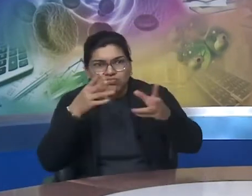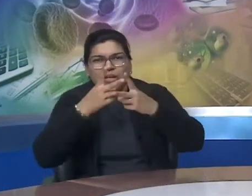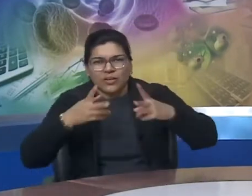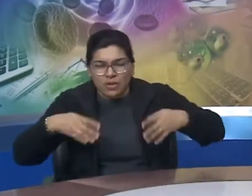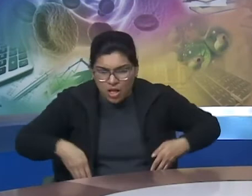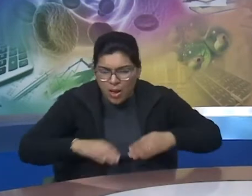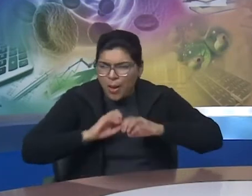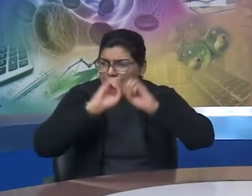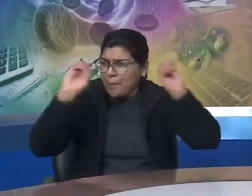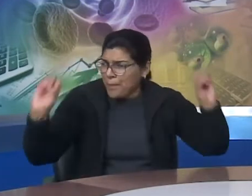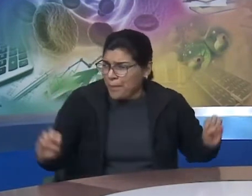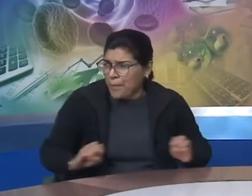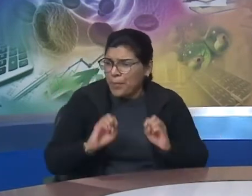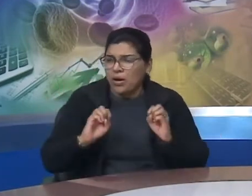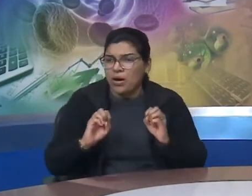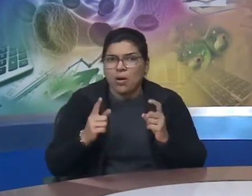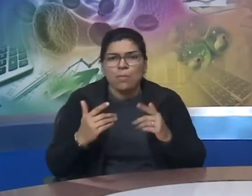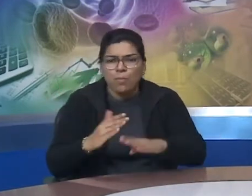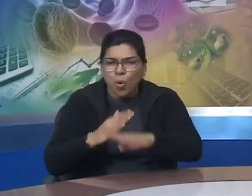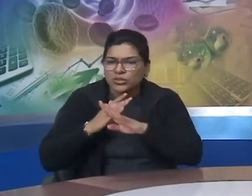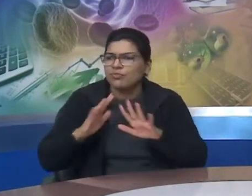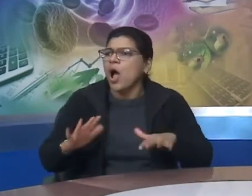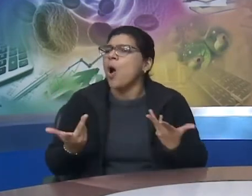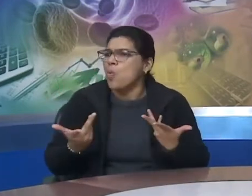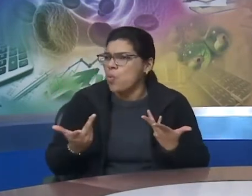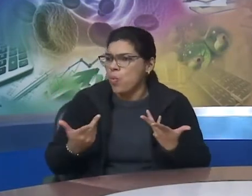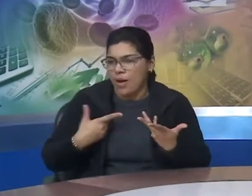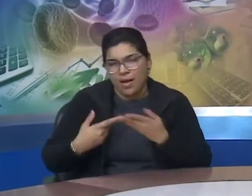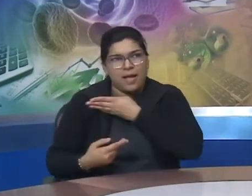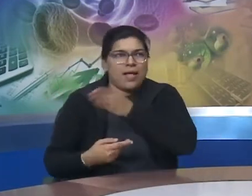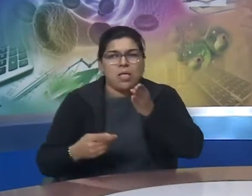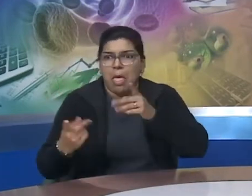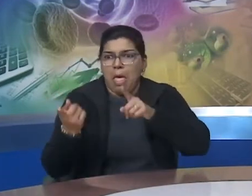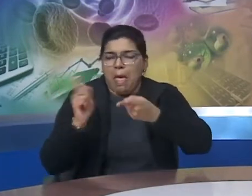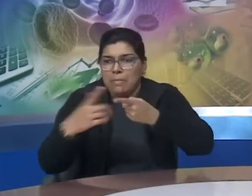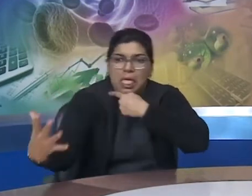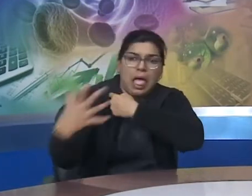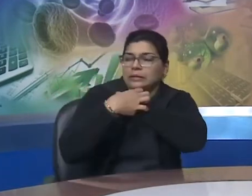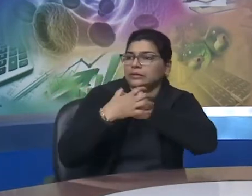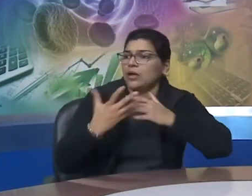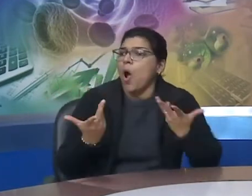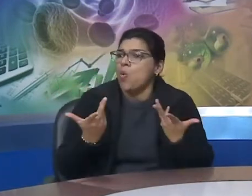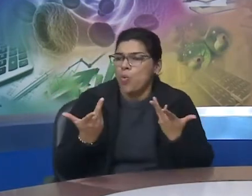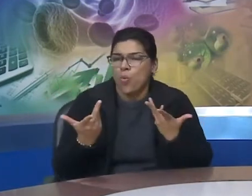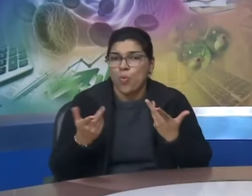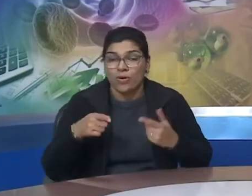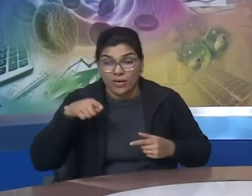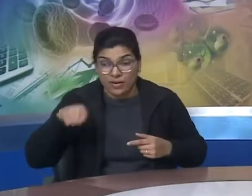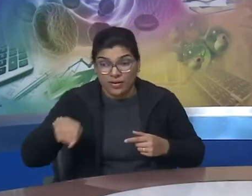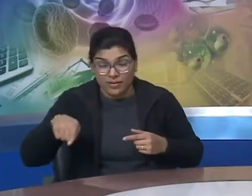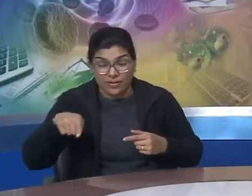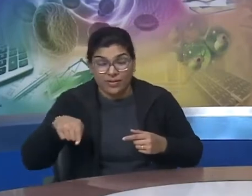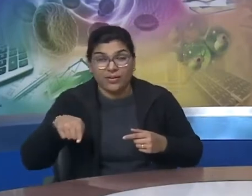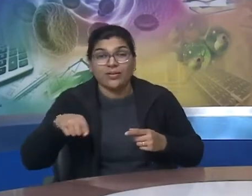without arms or protection? They asked